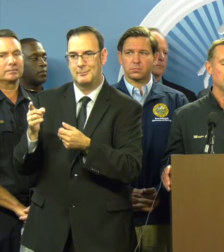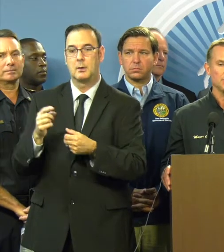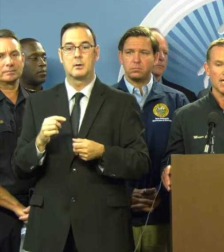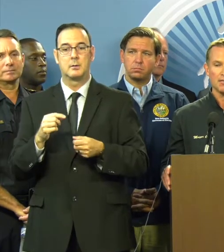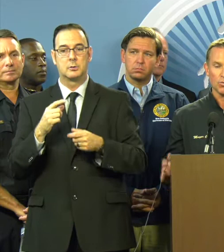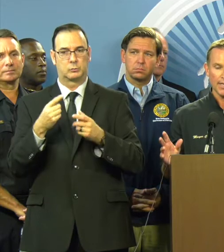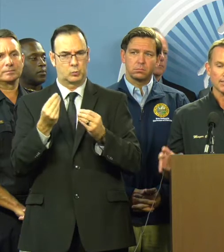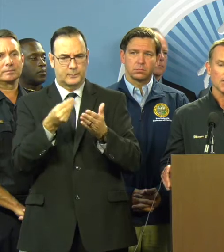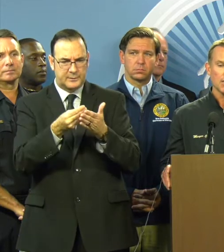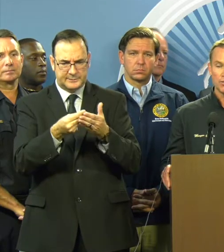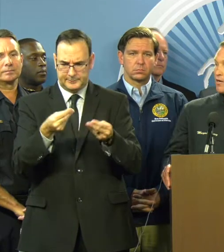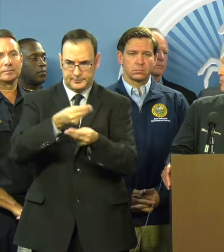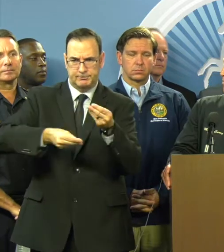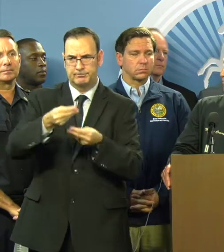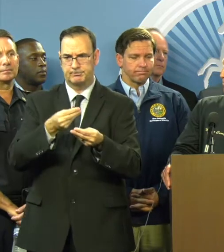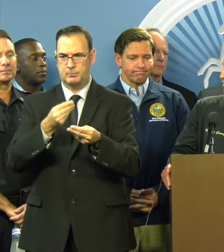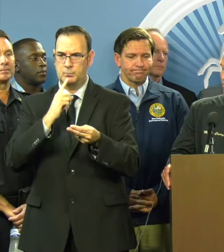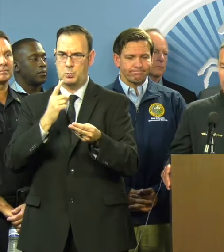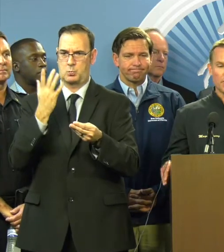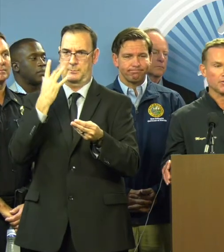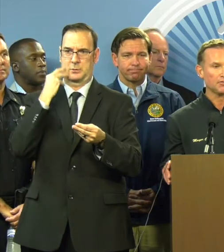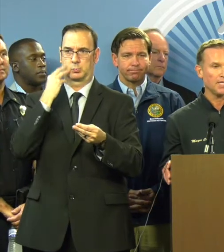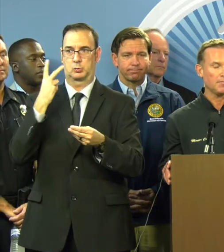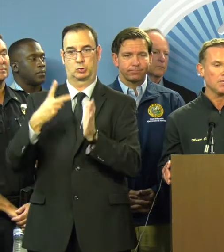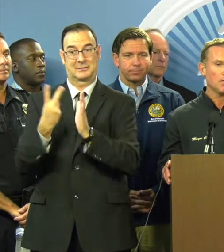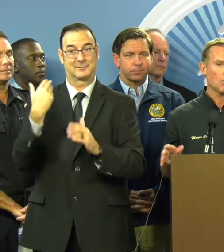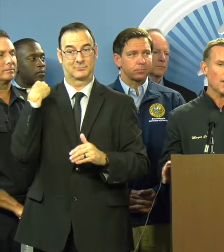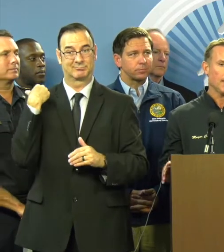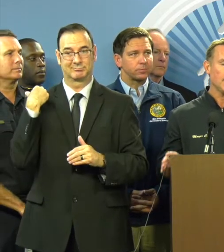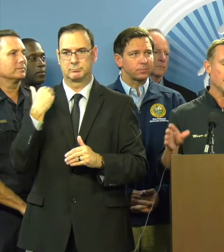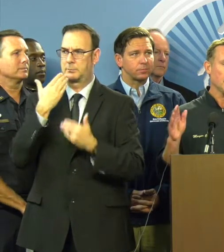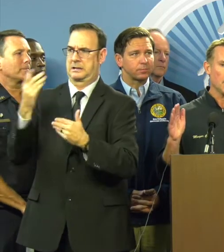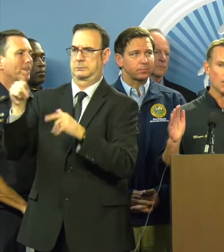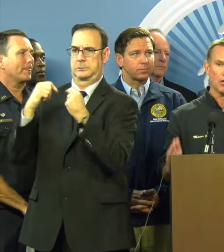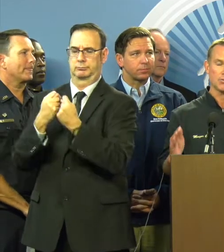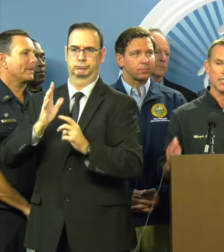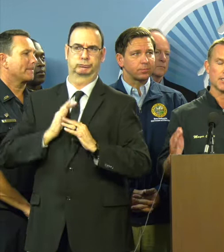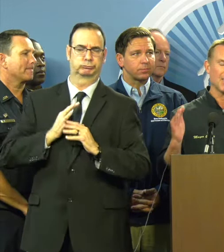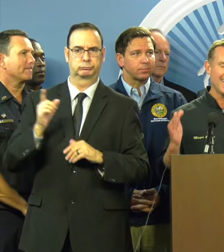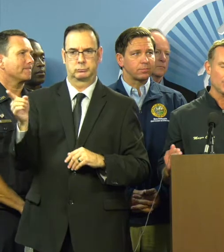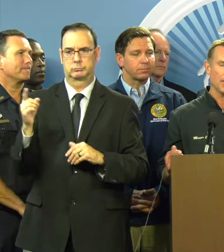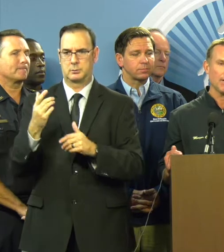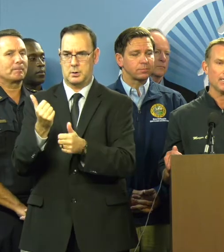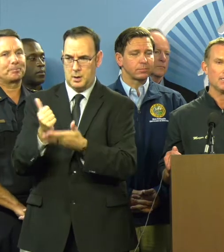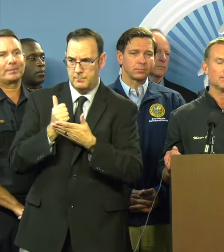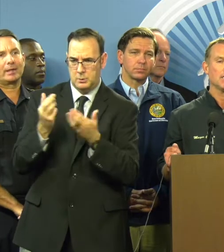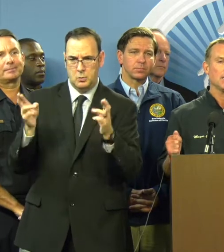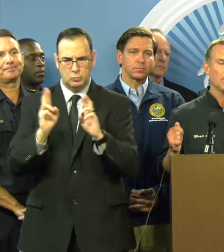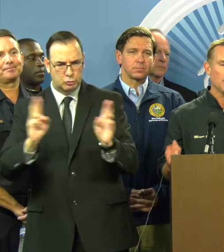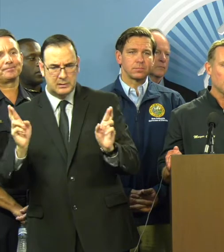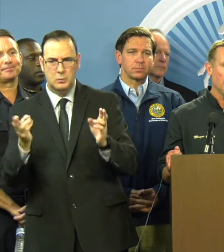we've been through twice. So, Governor, we're grateful that you're here. We're grateful for your team. We're ready, and I'll close with this. I'm going to keep reiterating